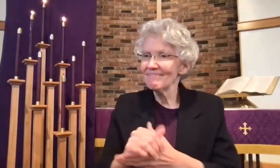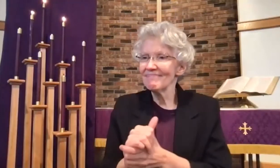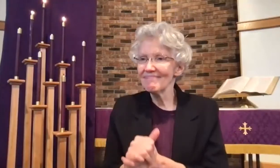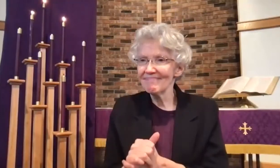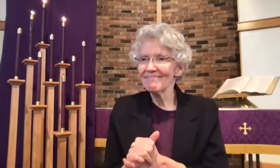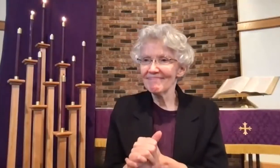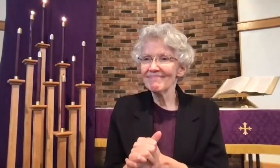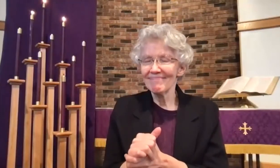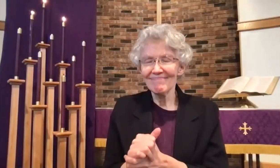we learn.